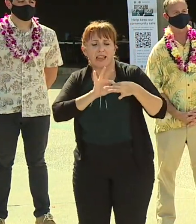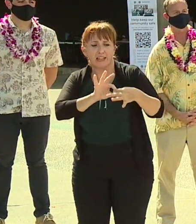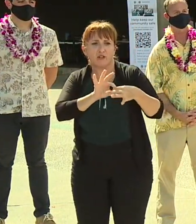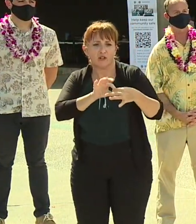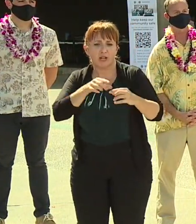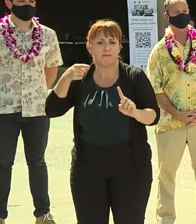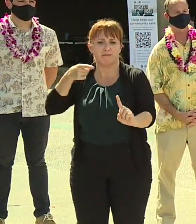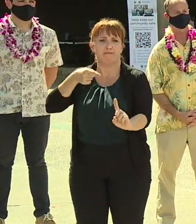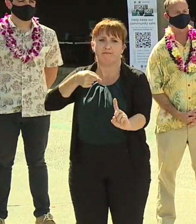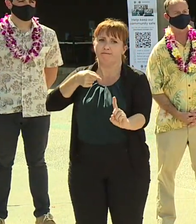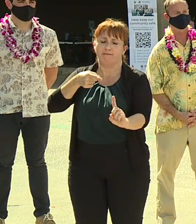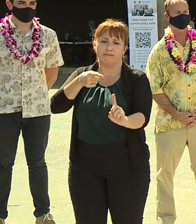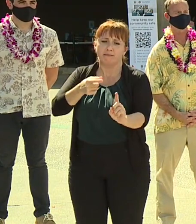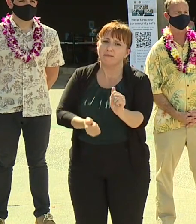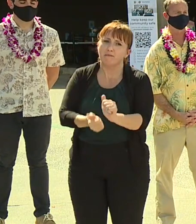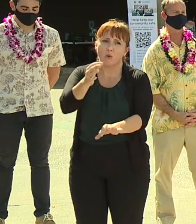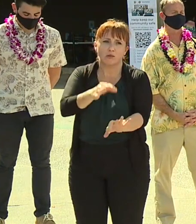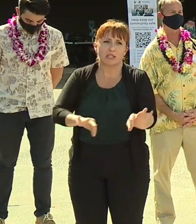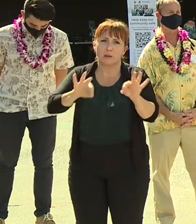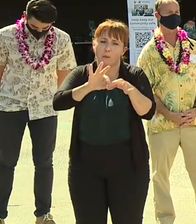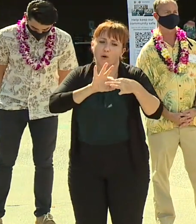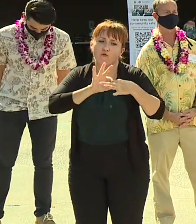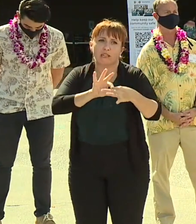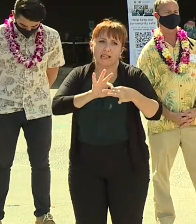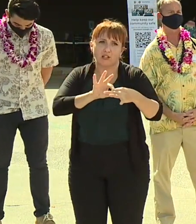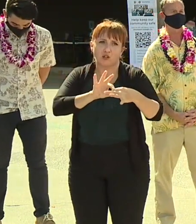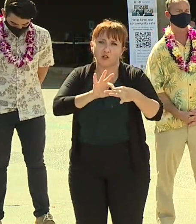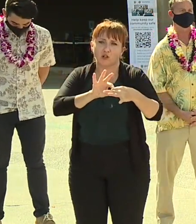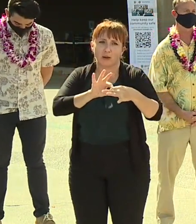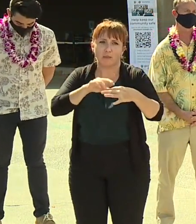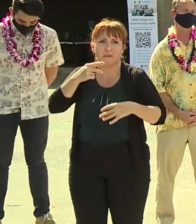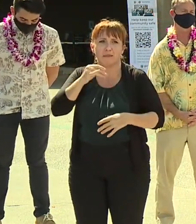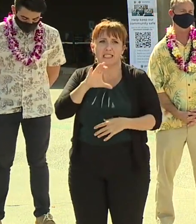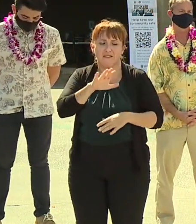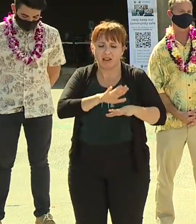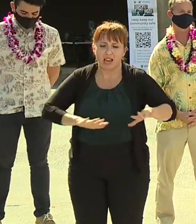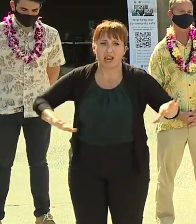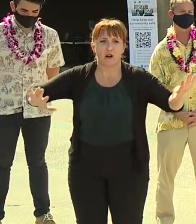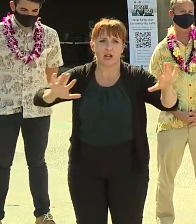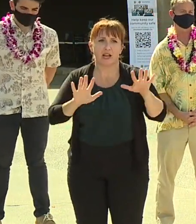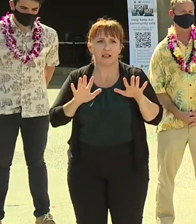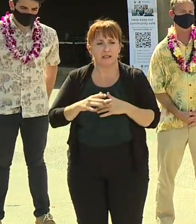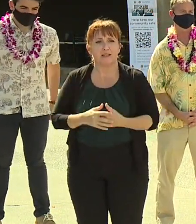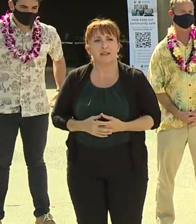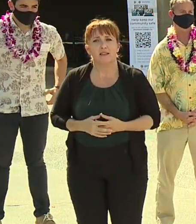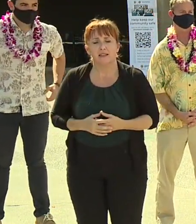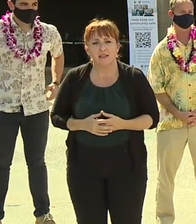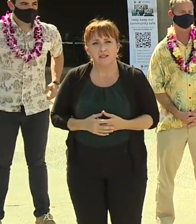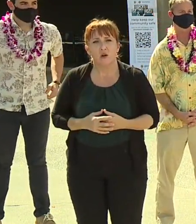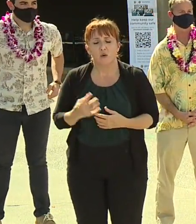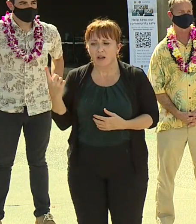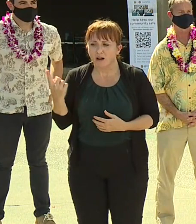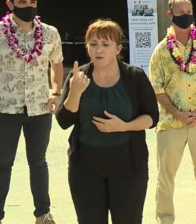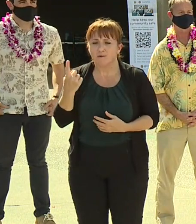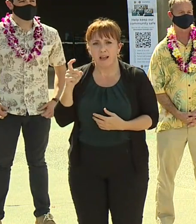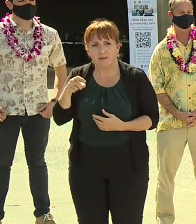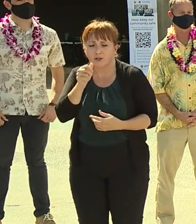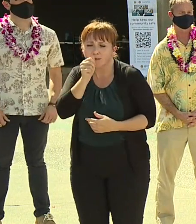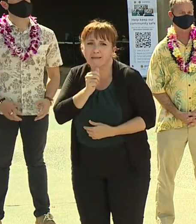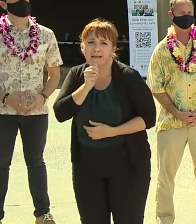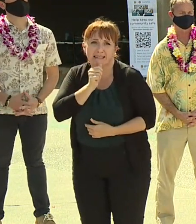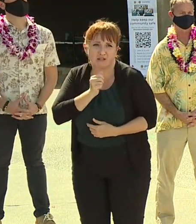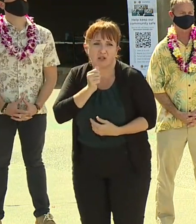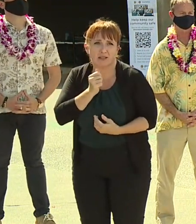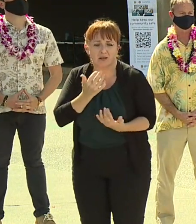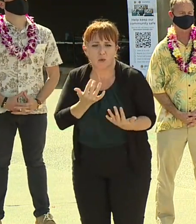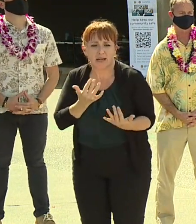the most important relationship here in the Pacific specifically. So, you know, we continue to be patient.